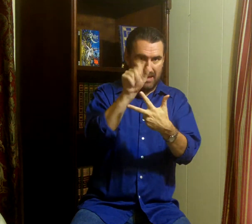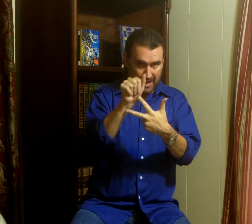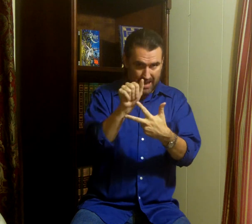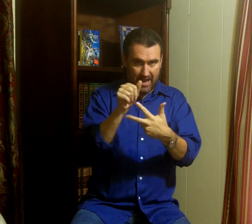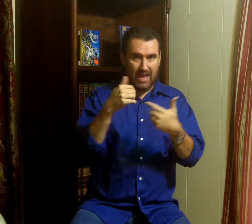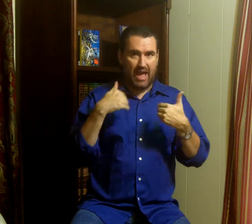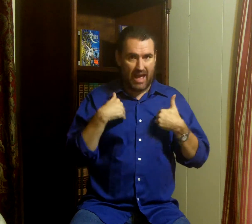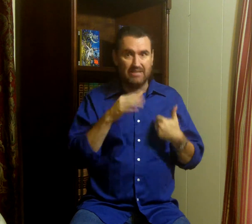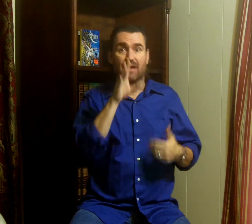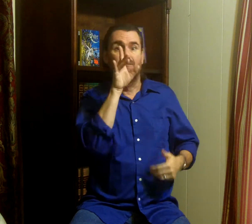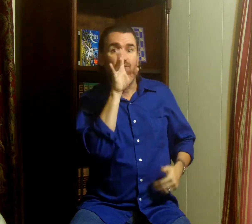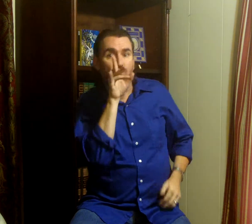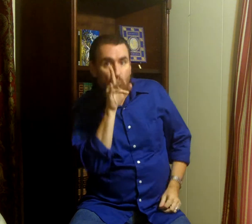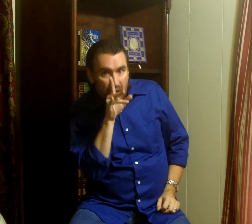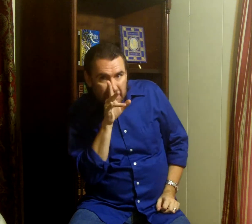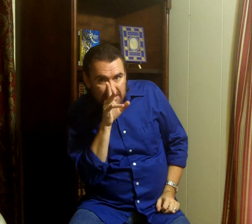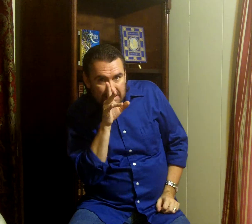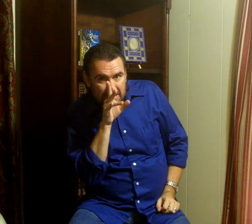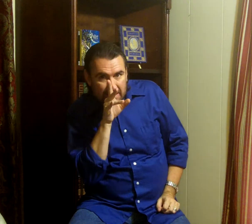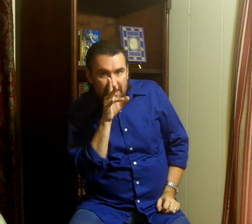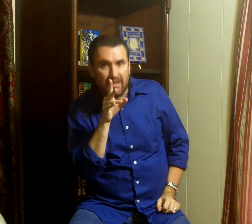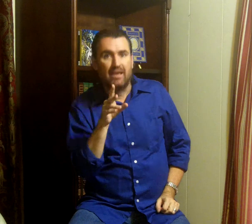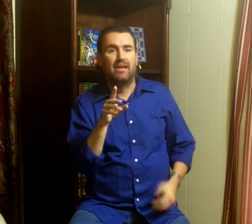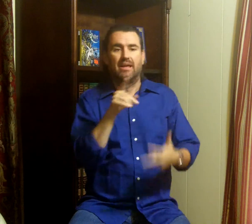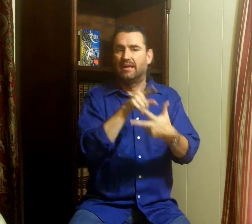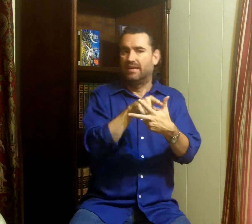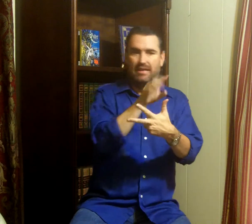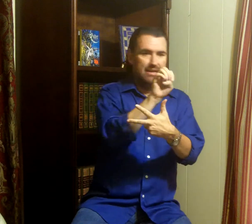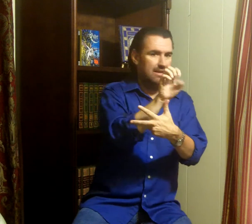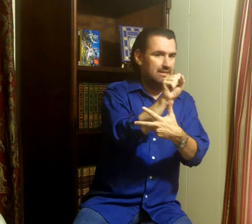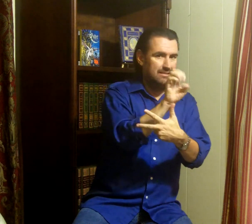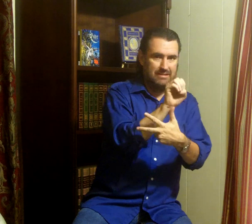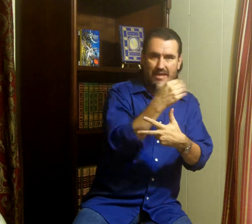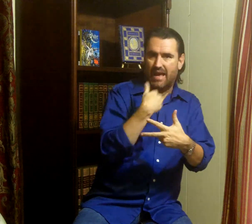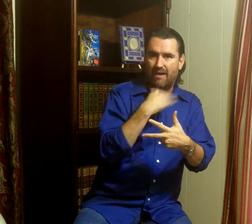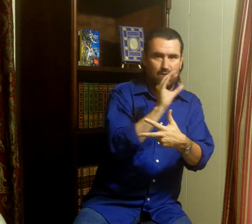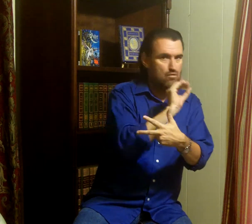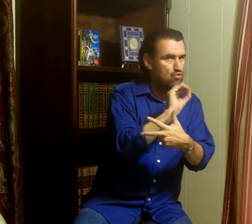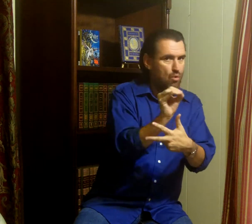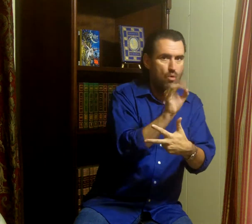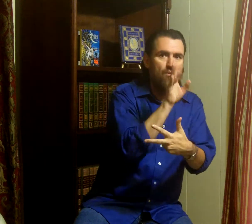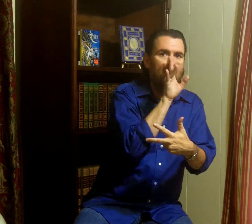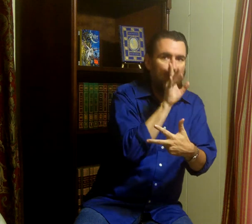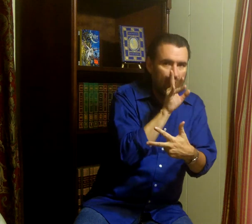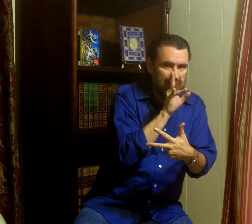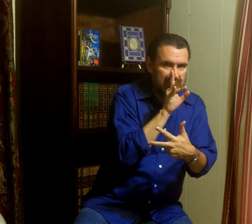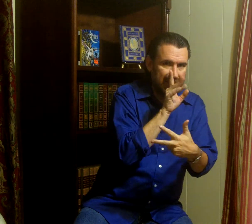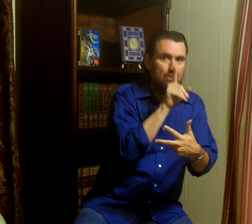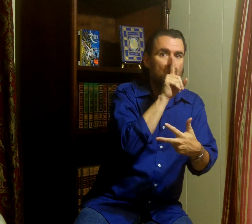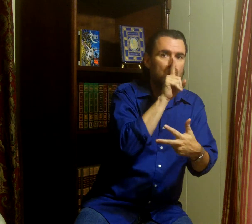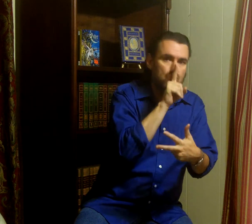EIPA has a voicing component. ESSE does not have a voicing component. It is a receptive skill